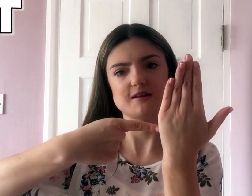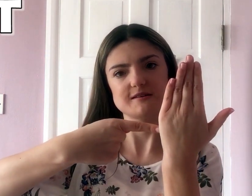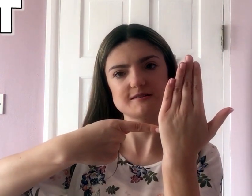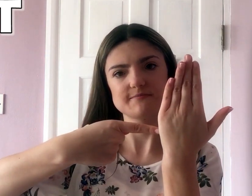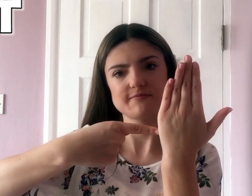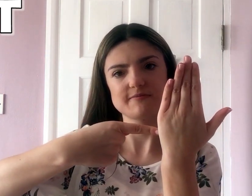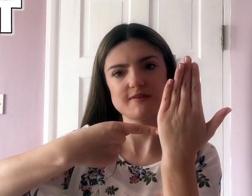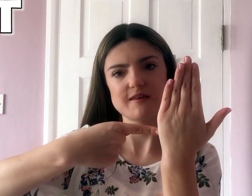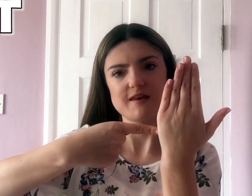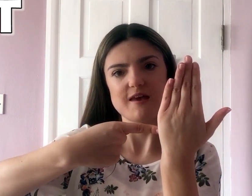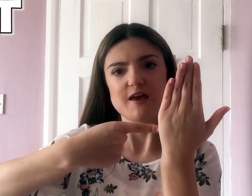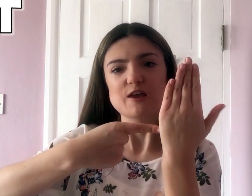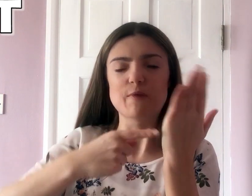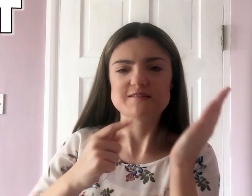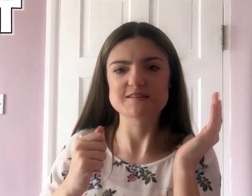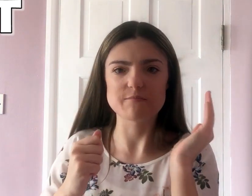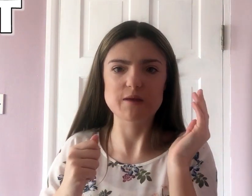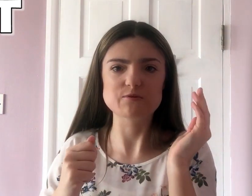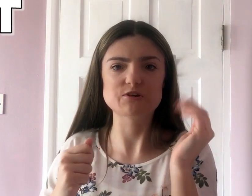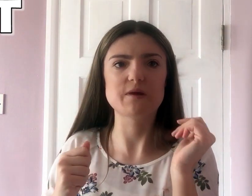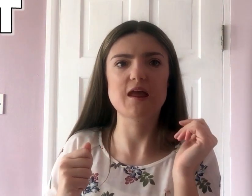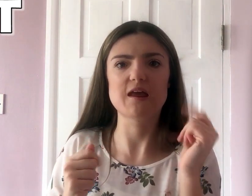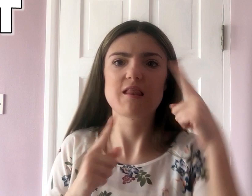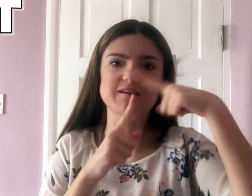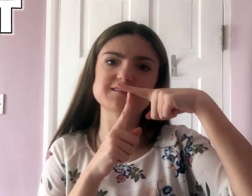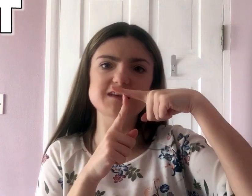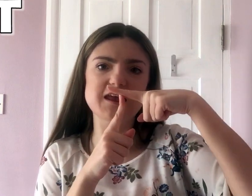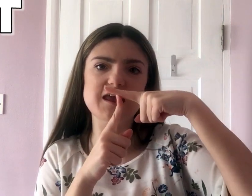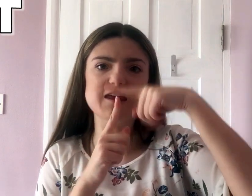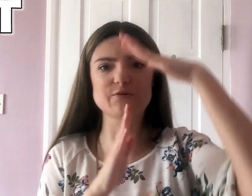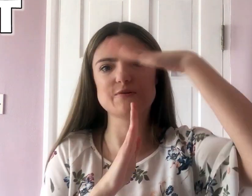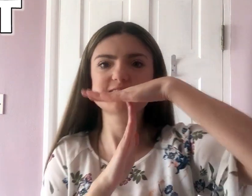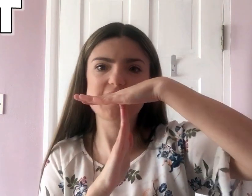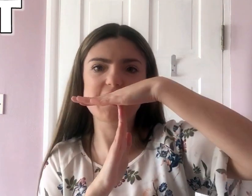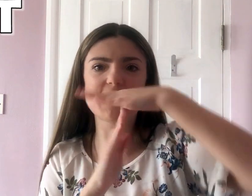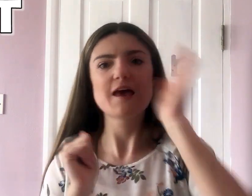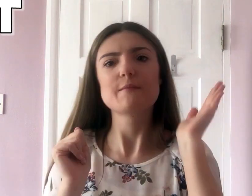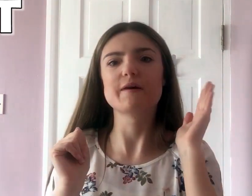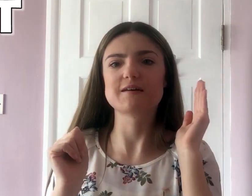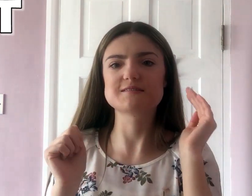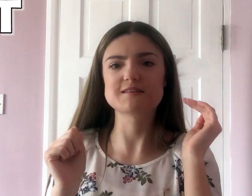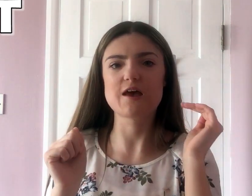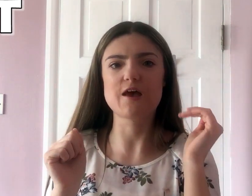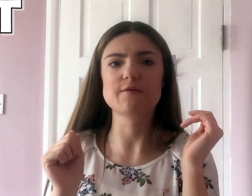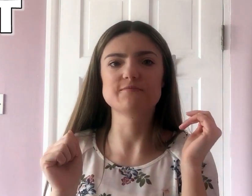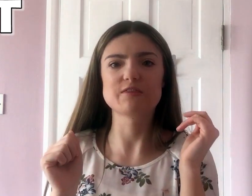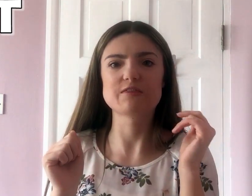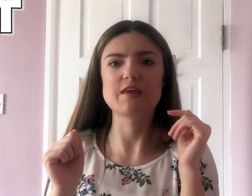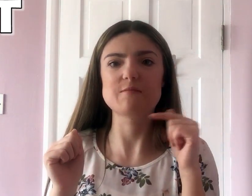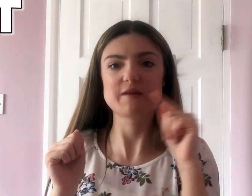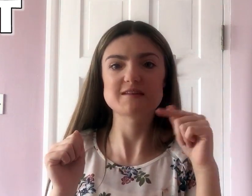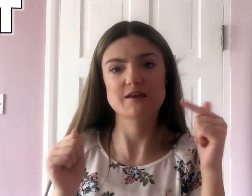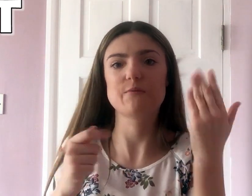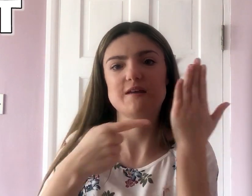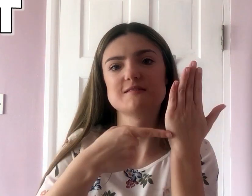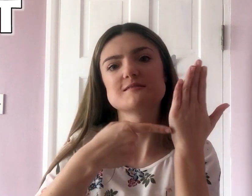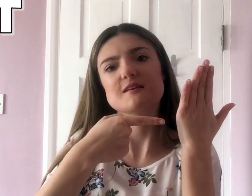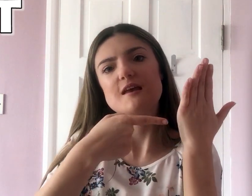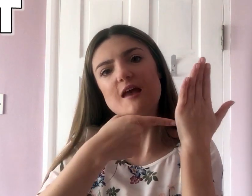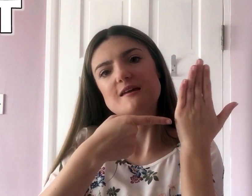this. You might see some people doing like T or T, but the BSL way is